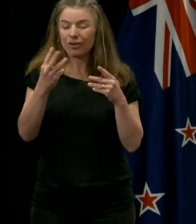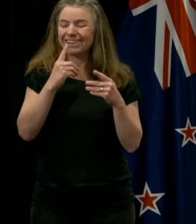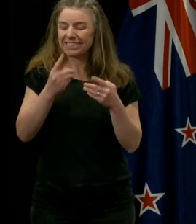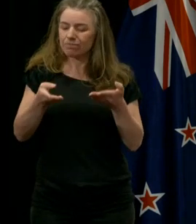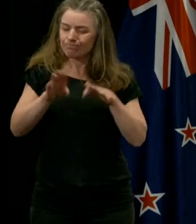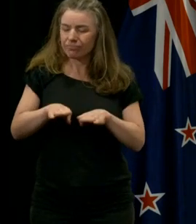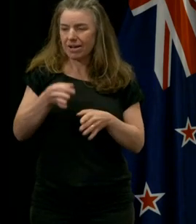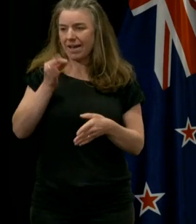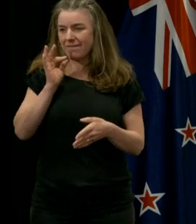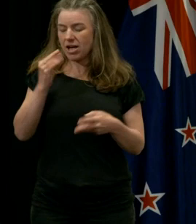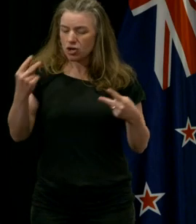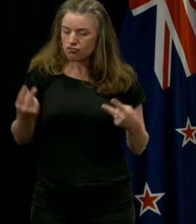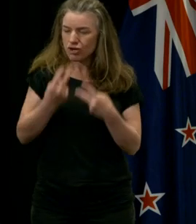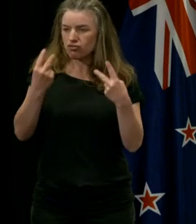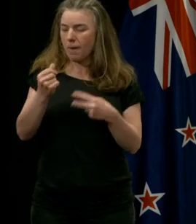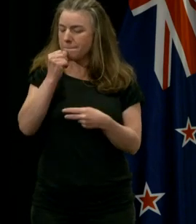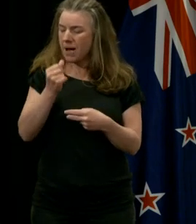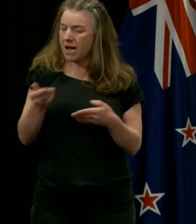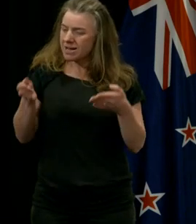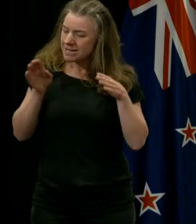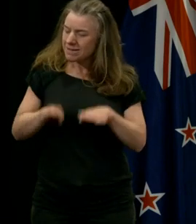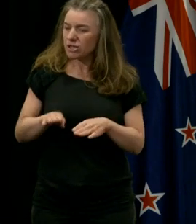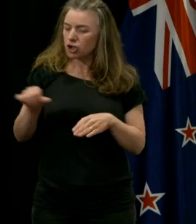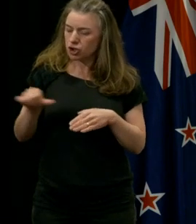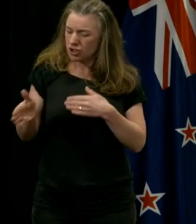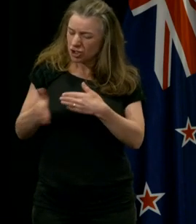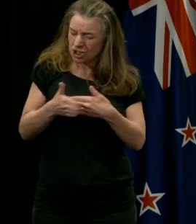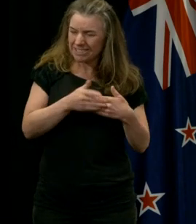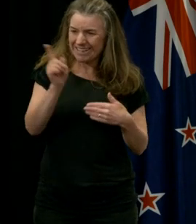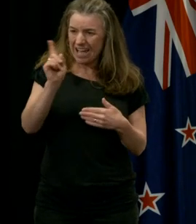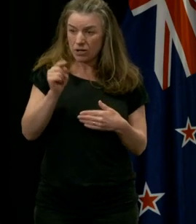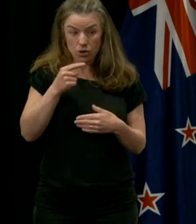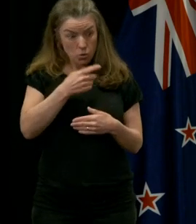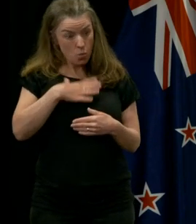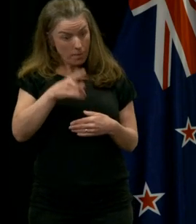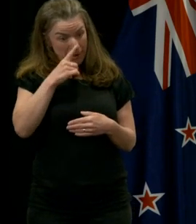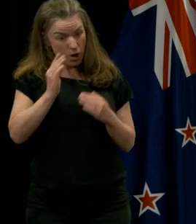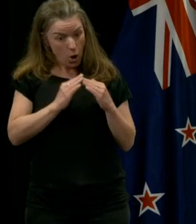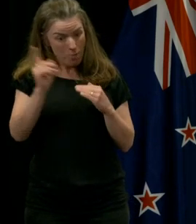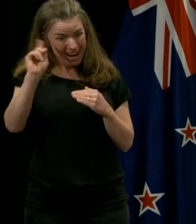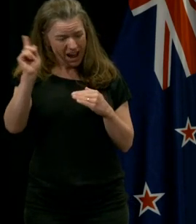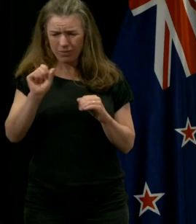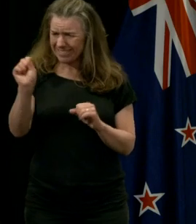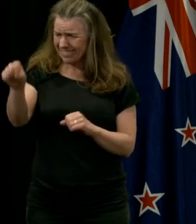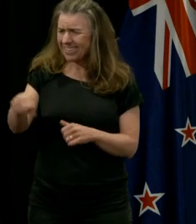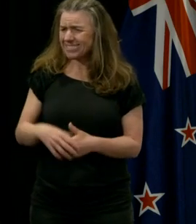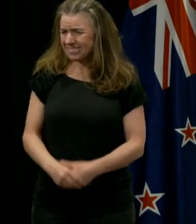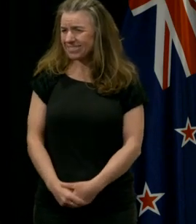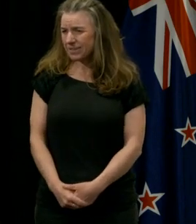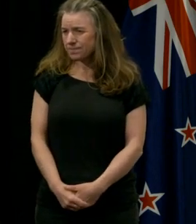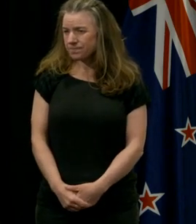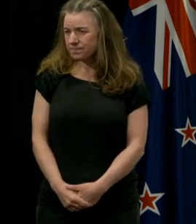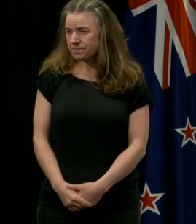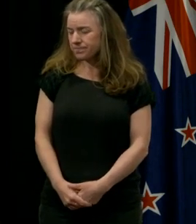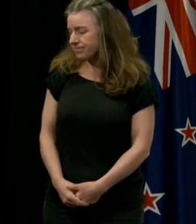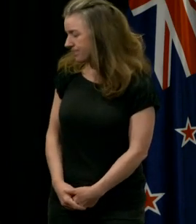no restaurants. We should be in shutdown now for those services. Do you want people to stay at home now? Yes. Obviously, it takes